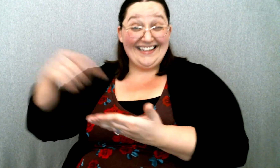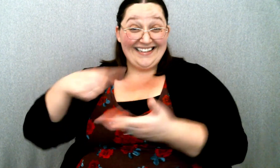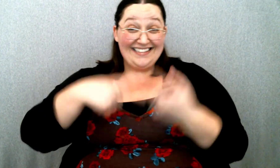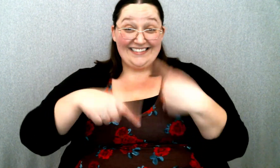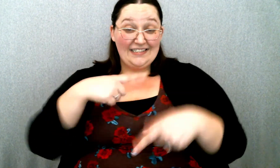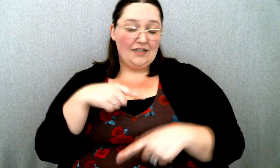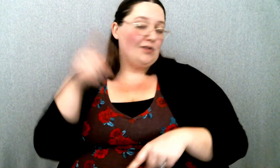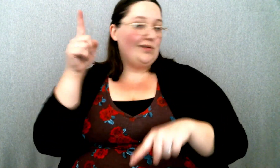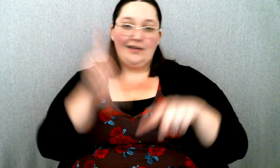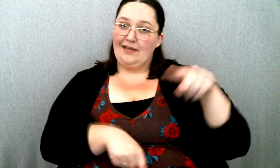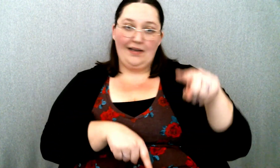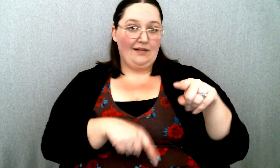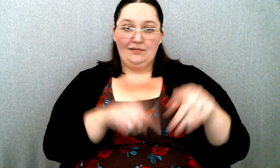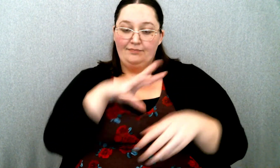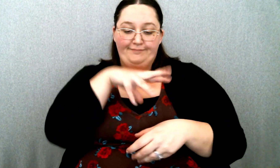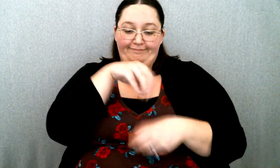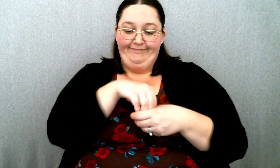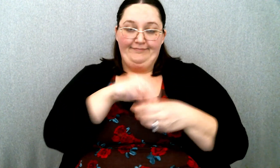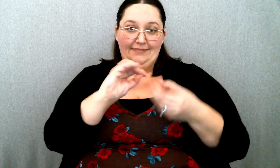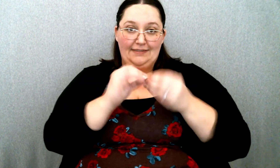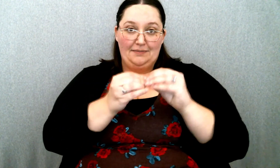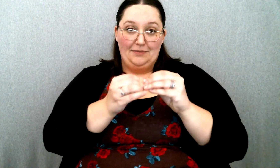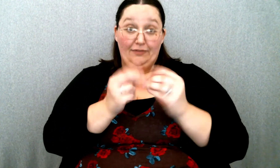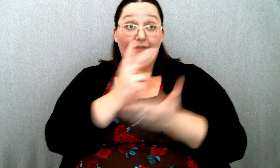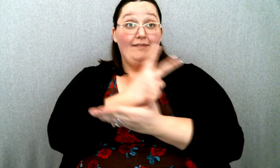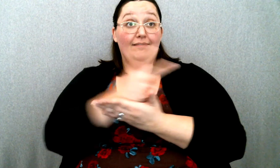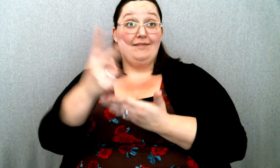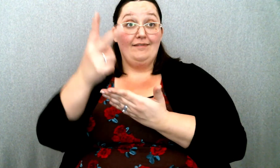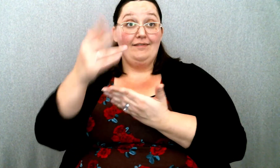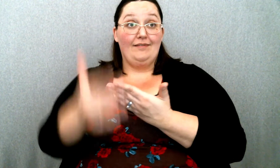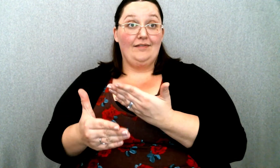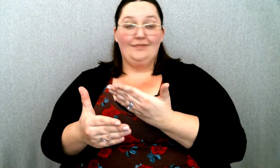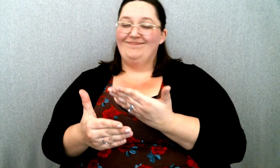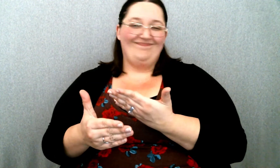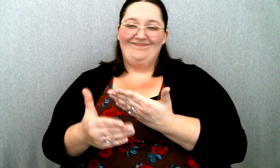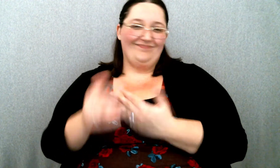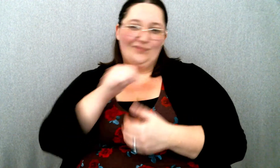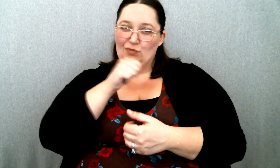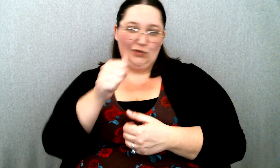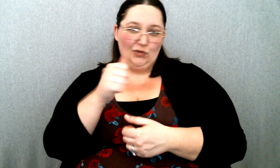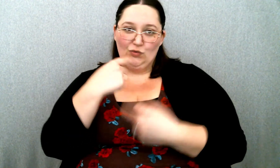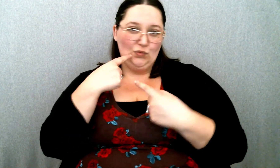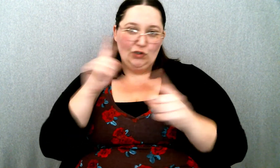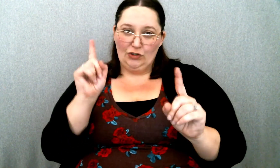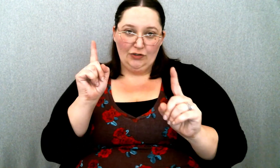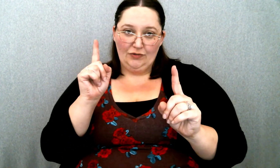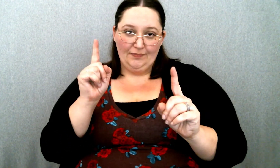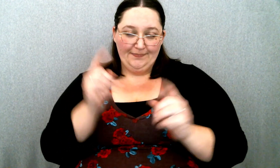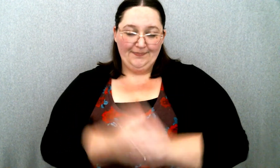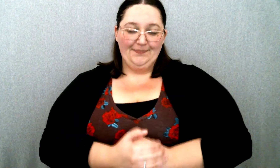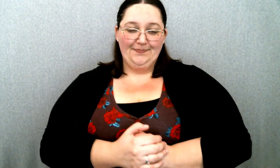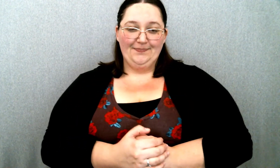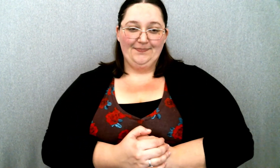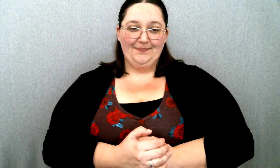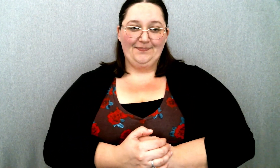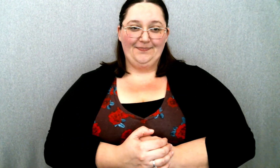Weekend. Unfortunately, you cannot use number incorporation. Like 2 weekends doesn't work. Weekend is just